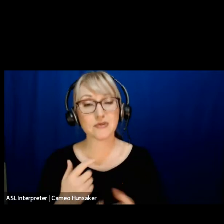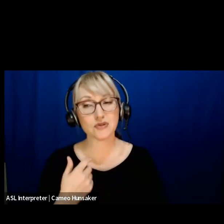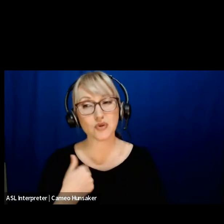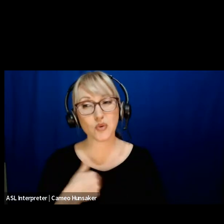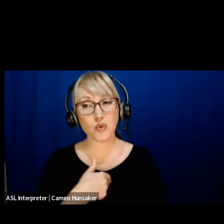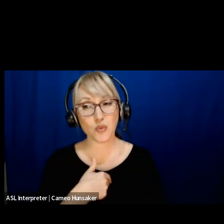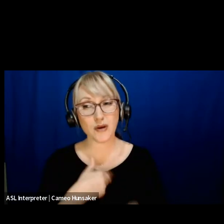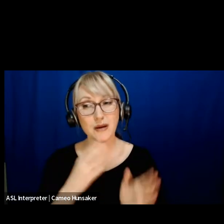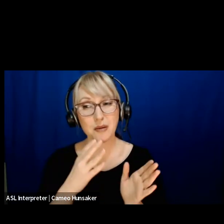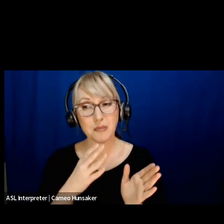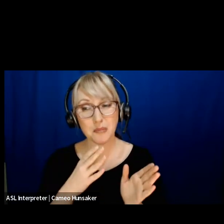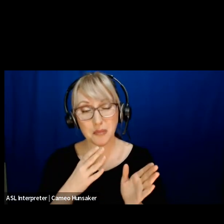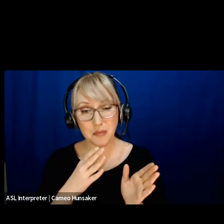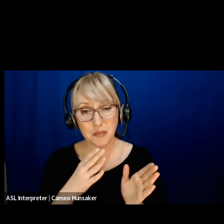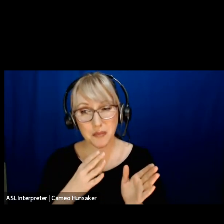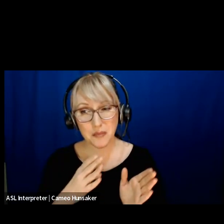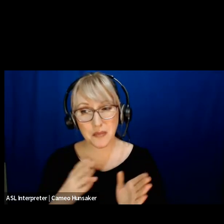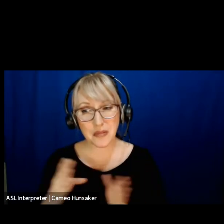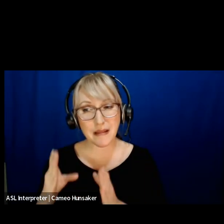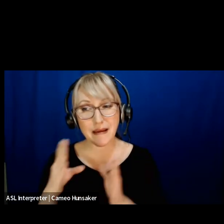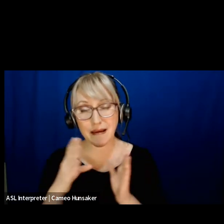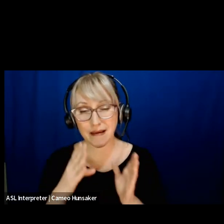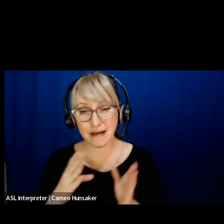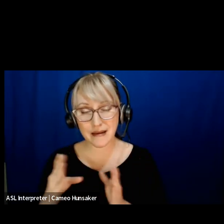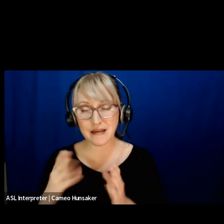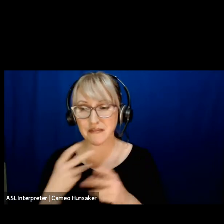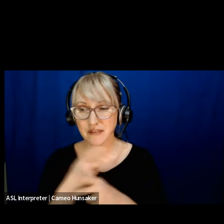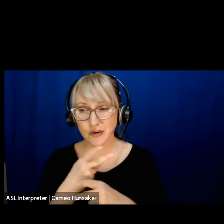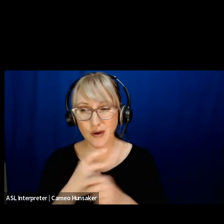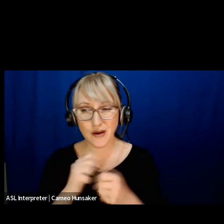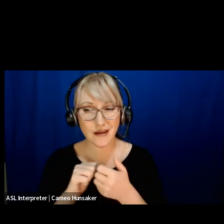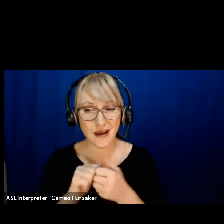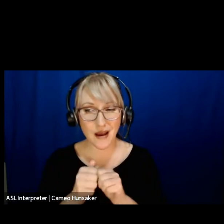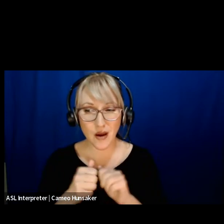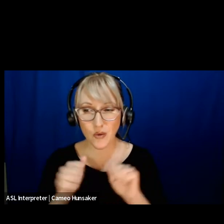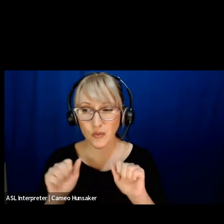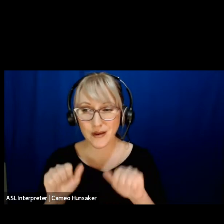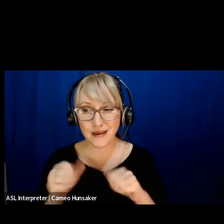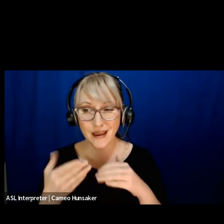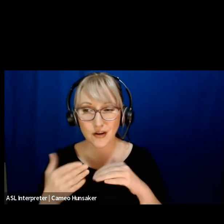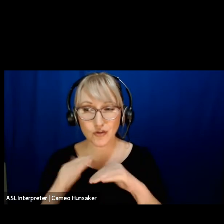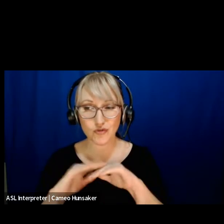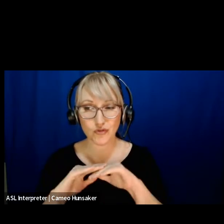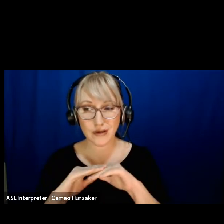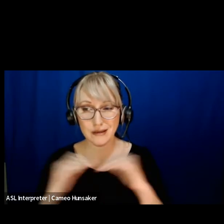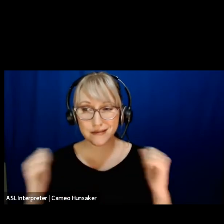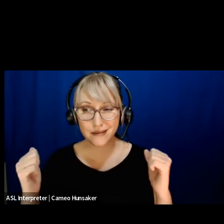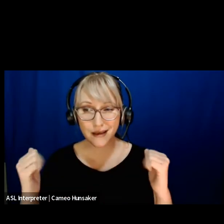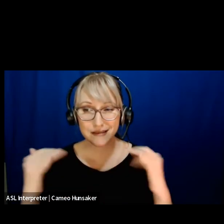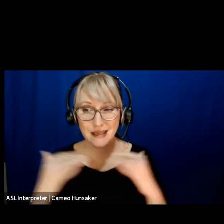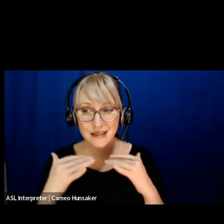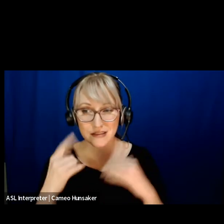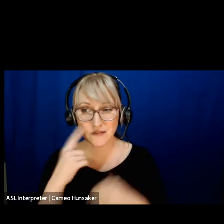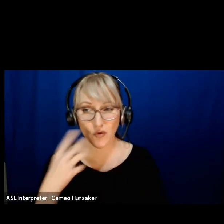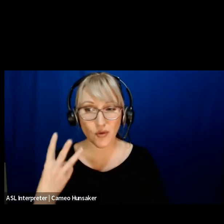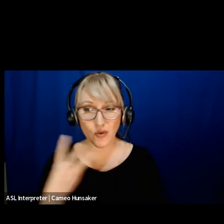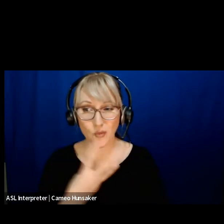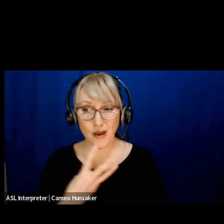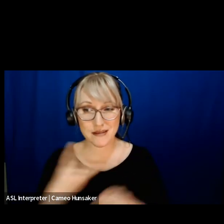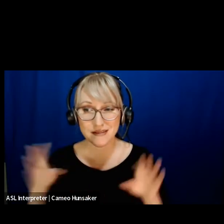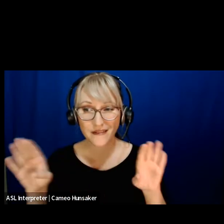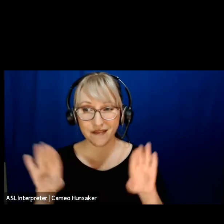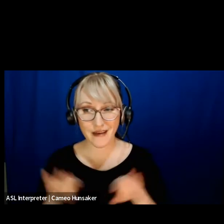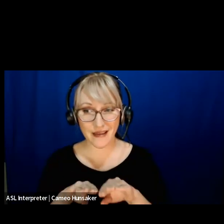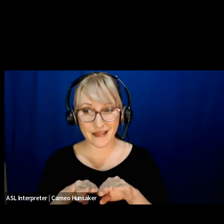to see what we can do about increasing attendance in the West Valley. With that being